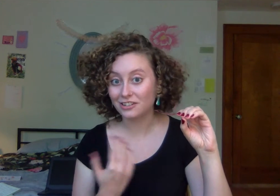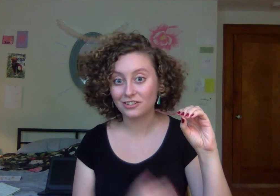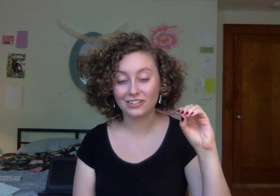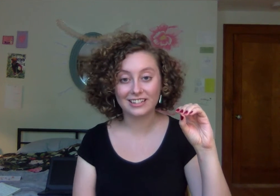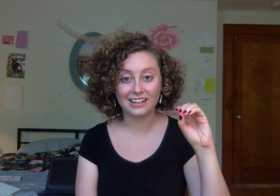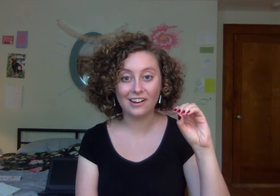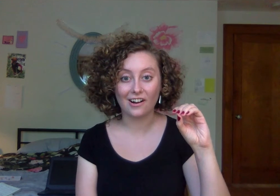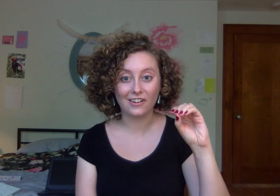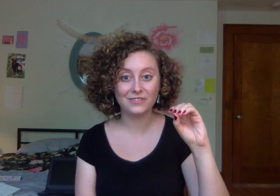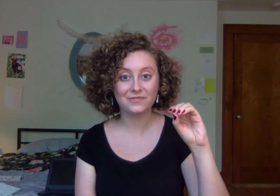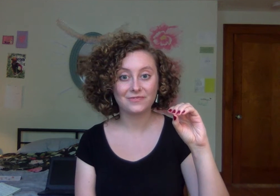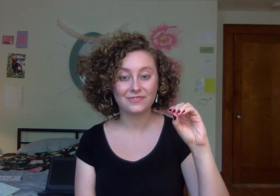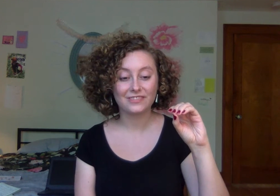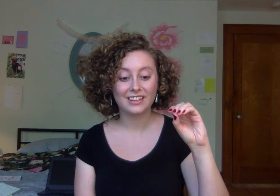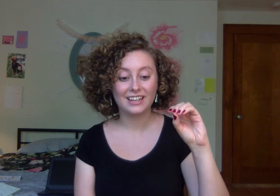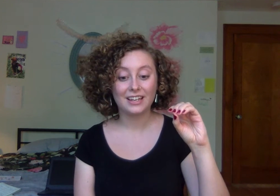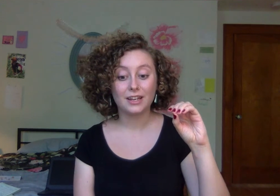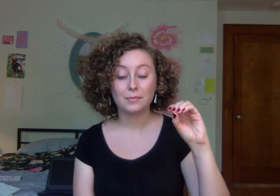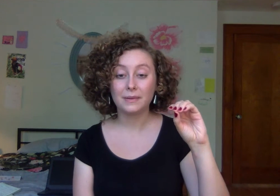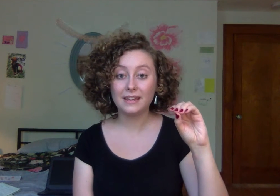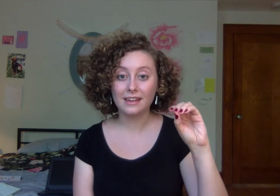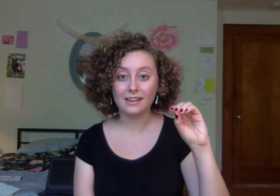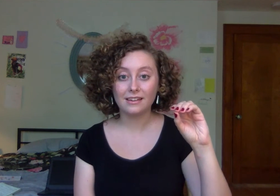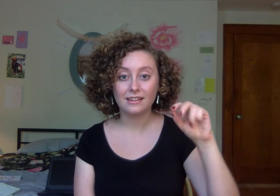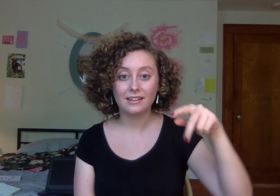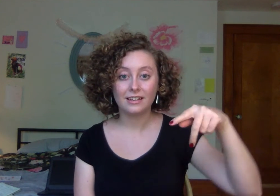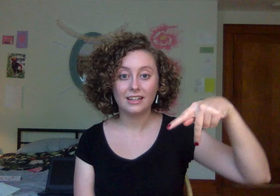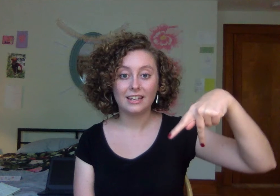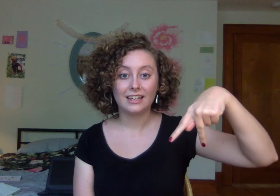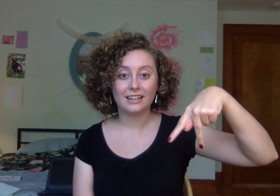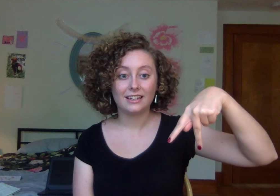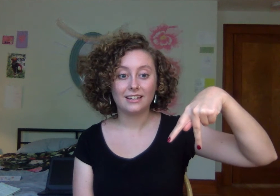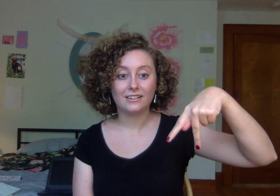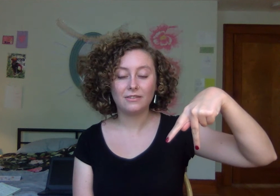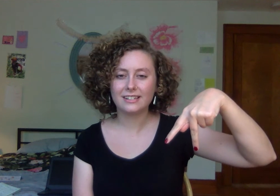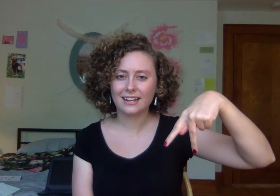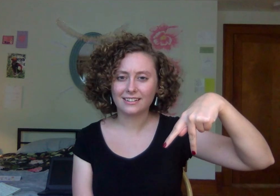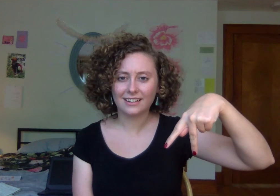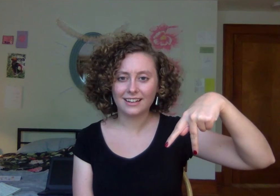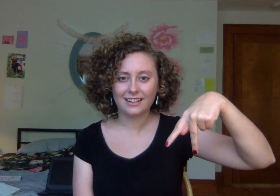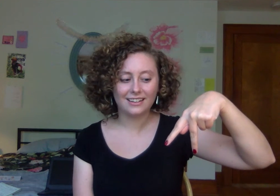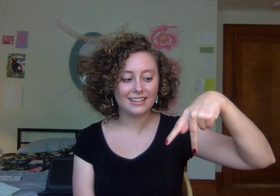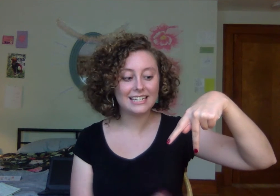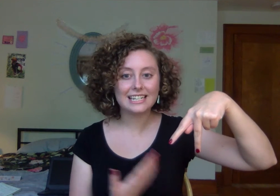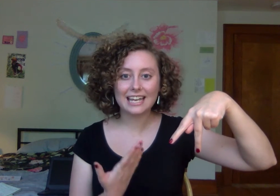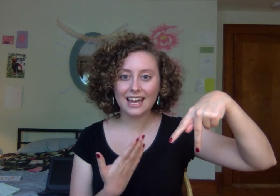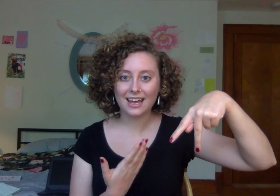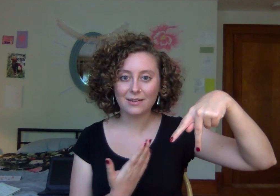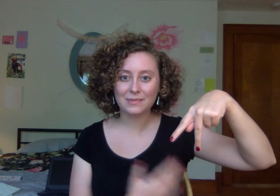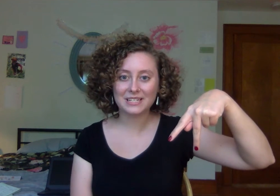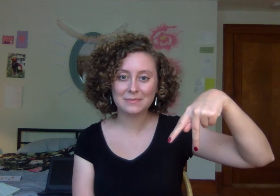just looks like an O. P, what does that look like? It's a K, but it's upside